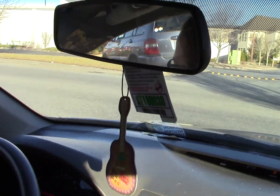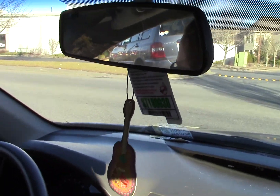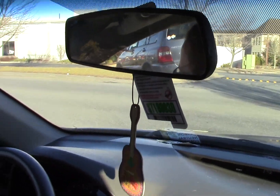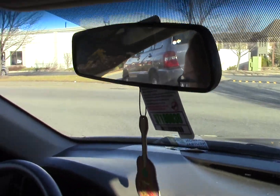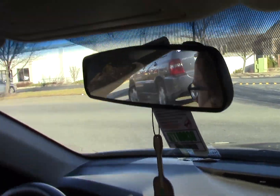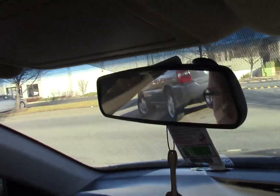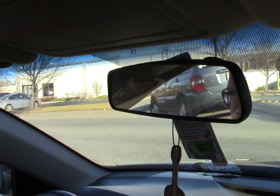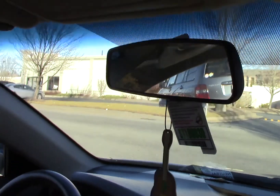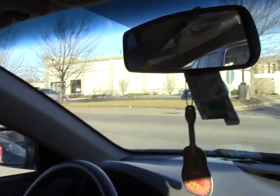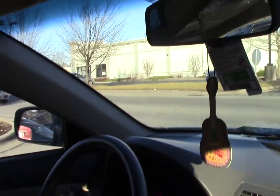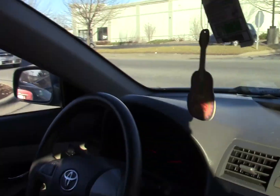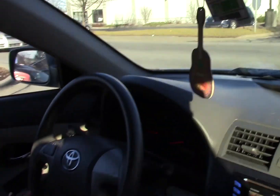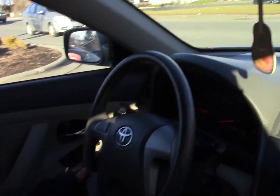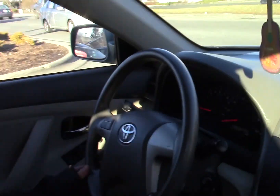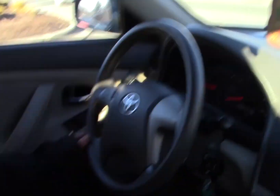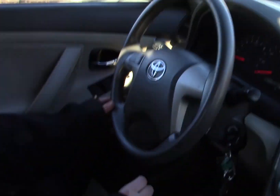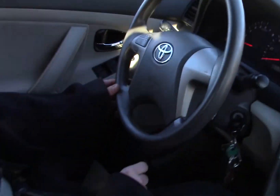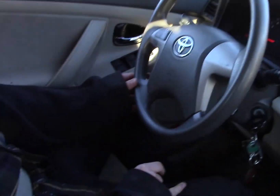Raccoon Hands from?